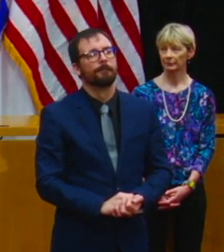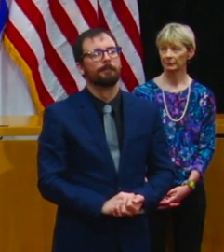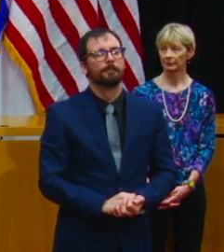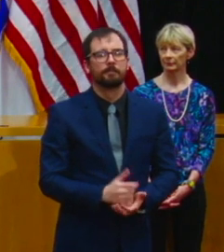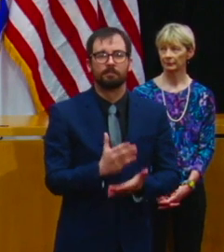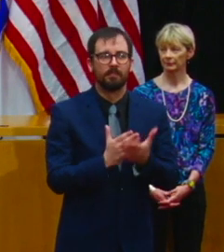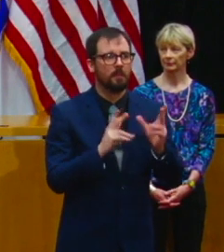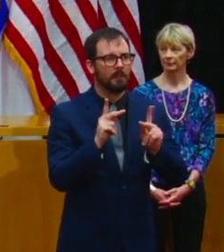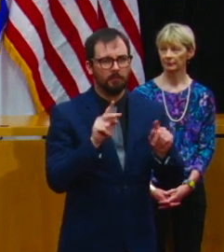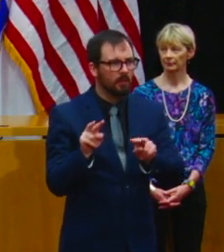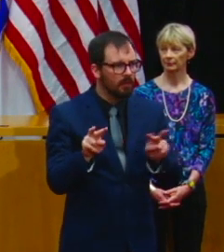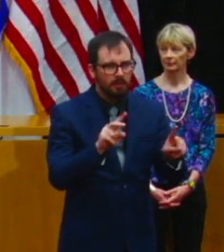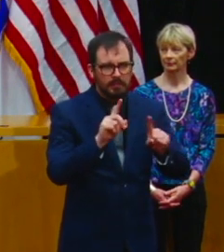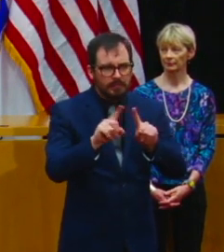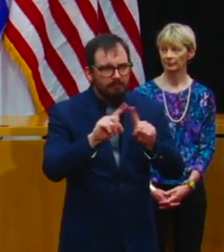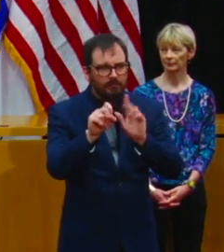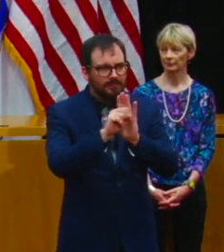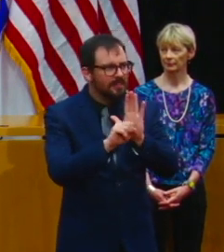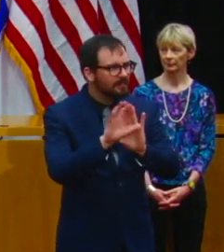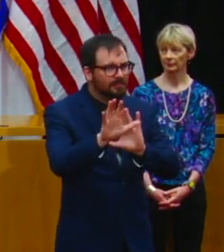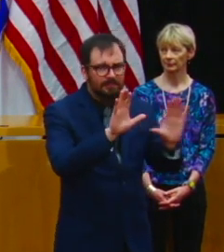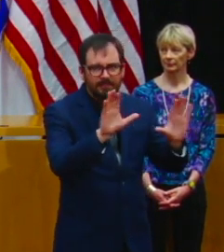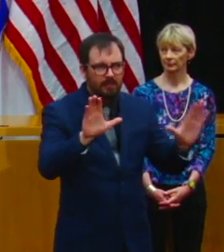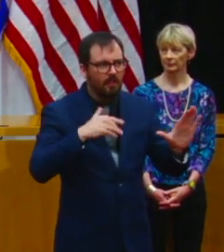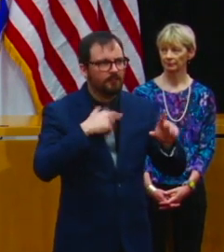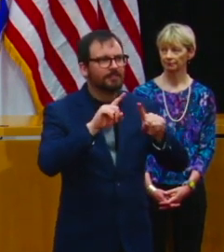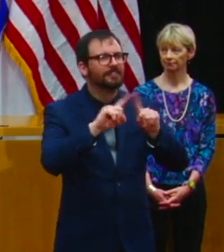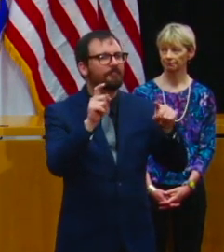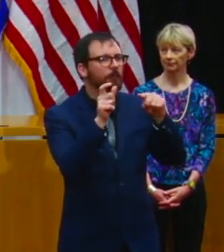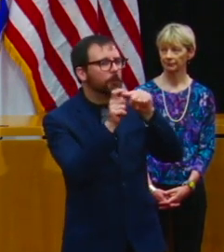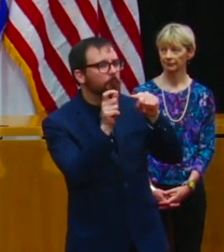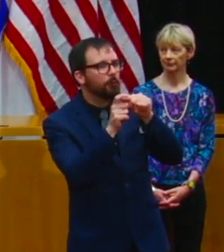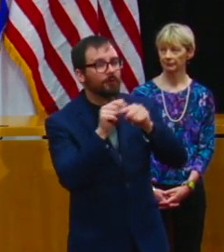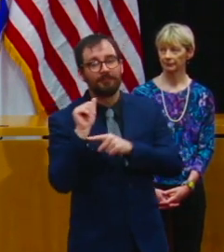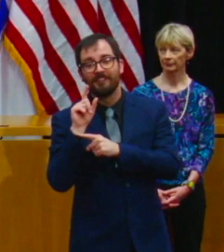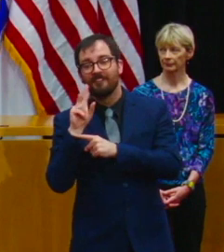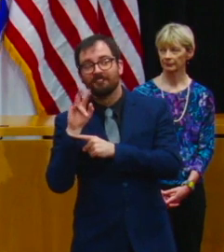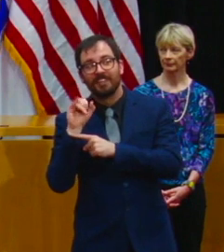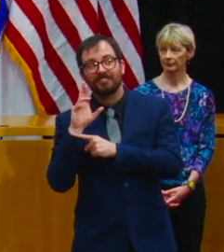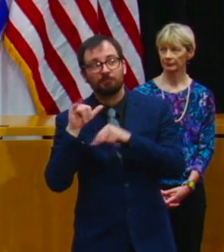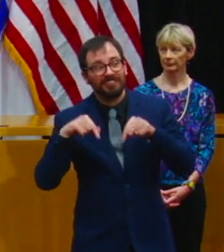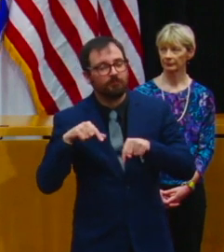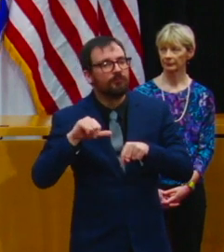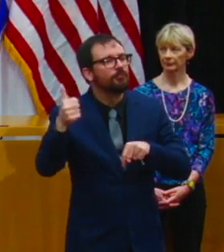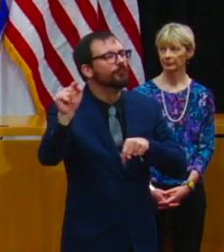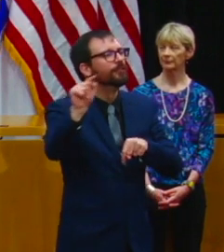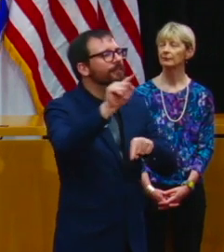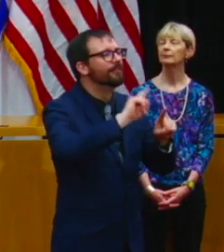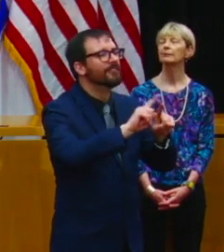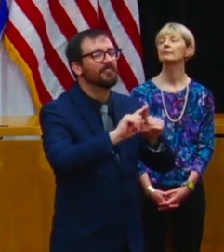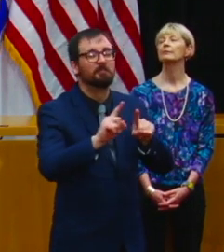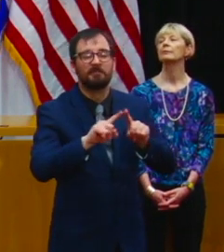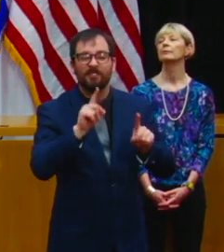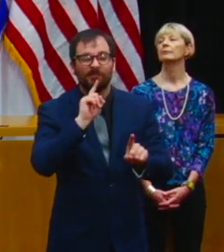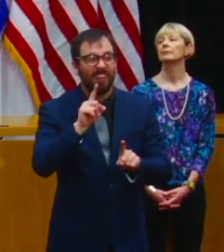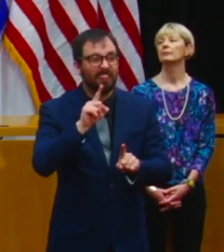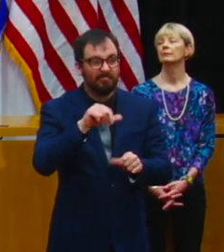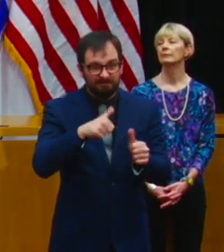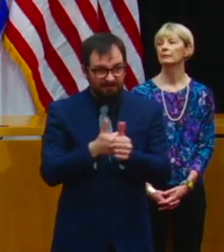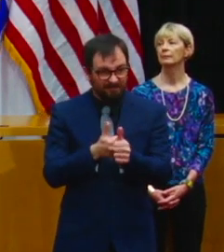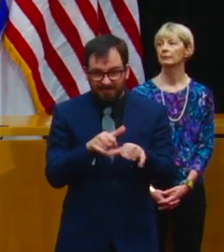But again, we're all basically playing the same game and singing the same song pretty much from Maine